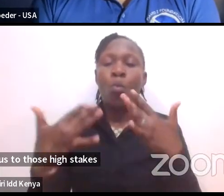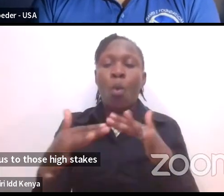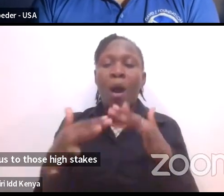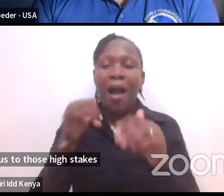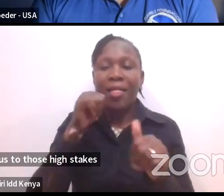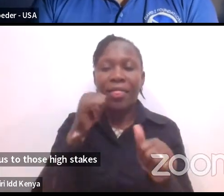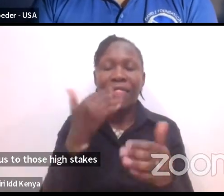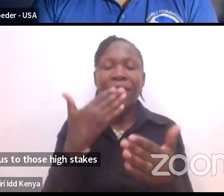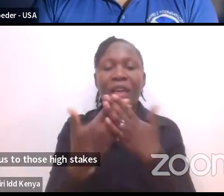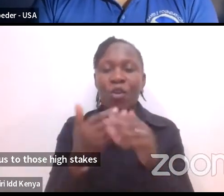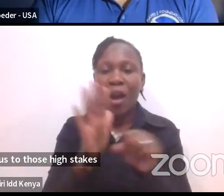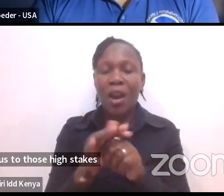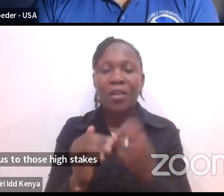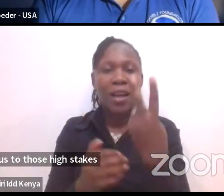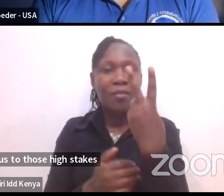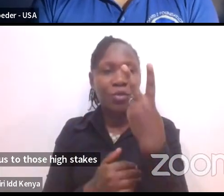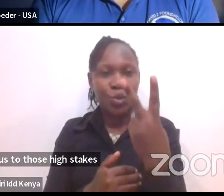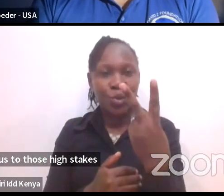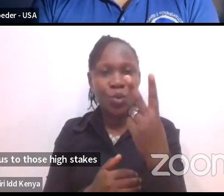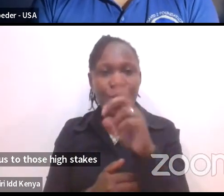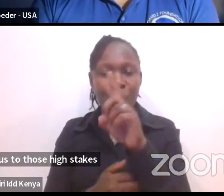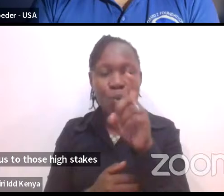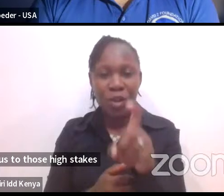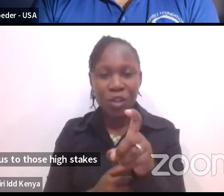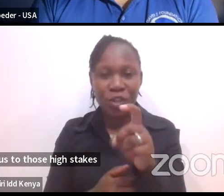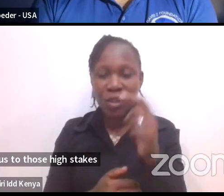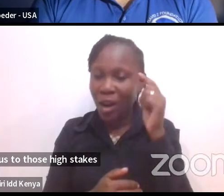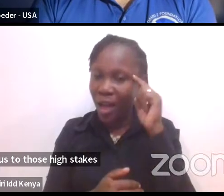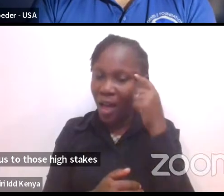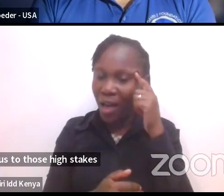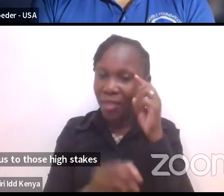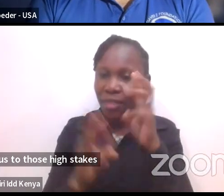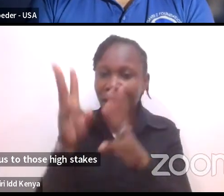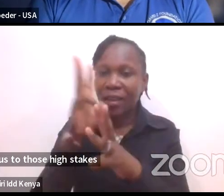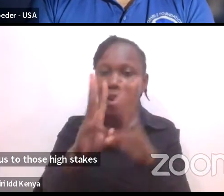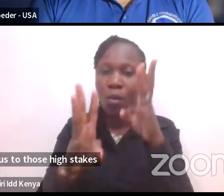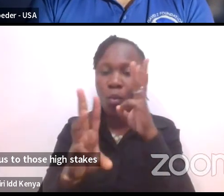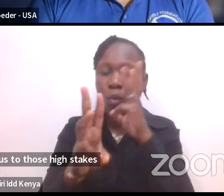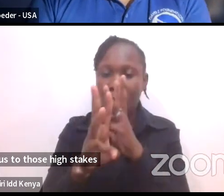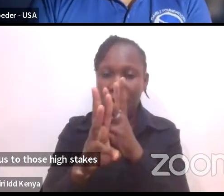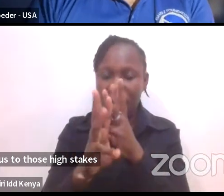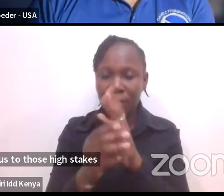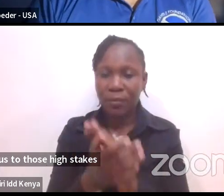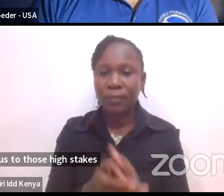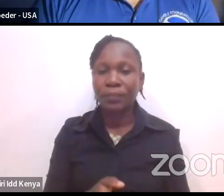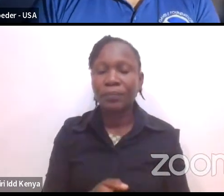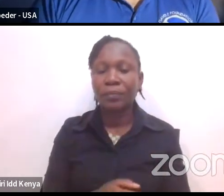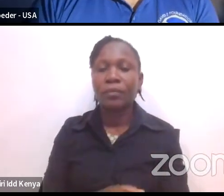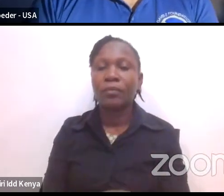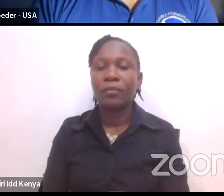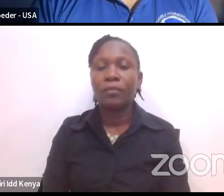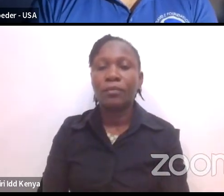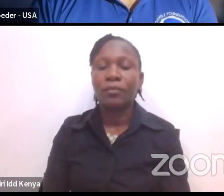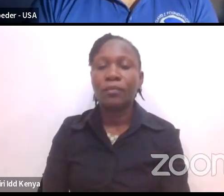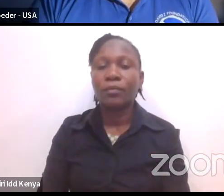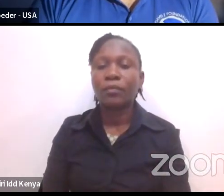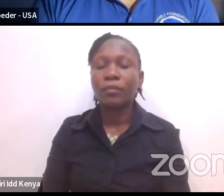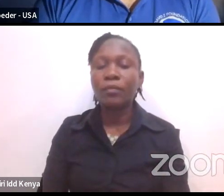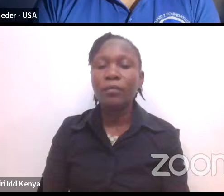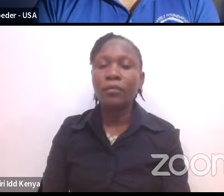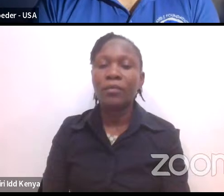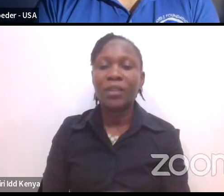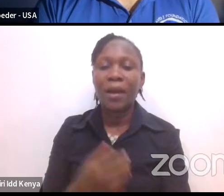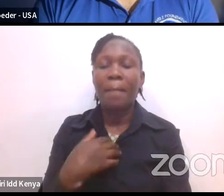more questions, and I have to think globally now because, as you all know, we have a global audience, okay? So my